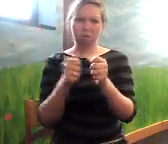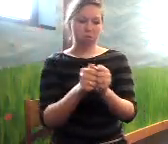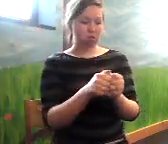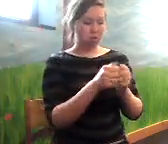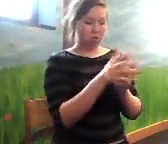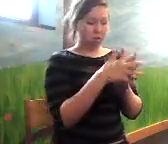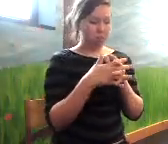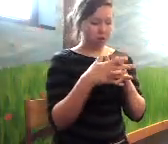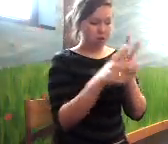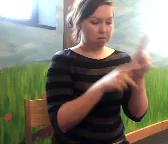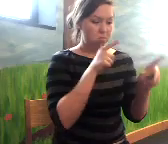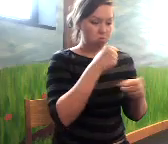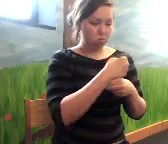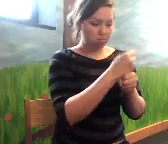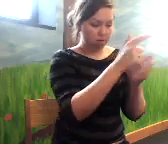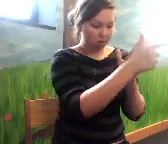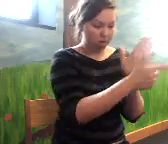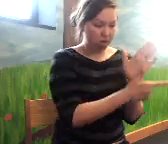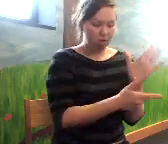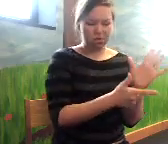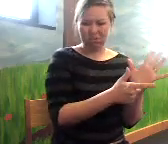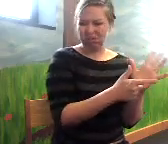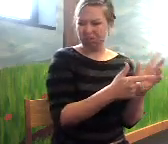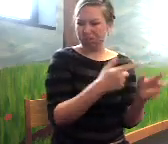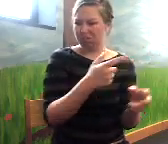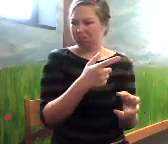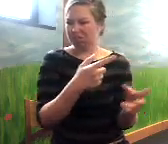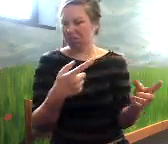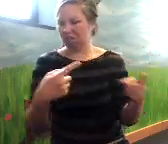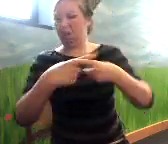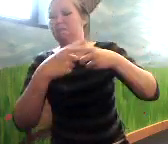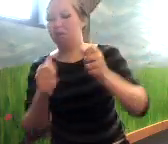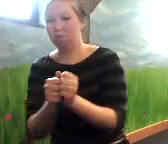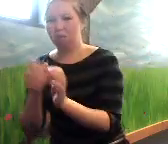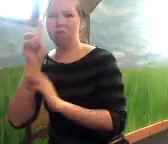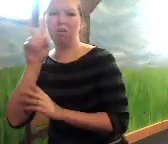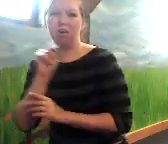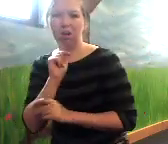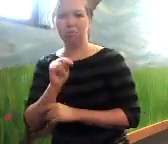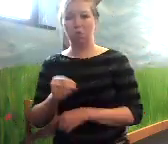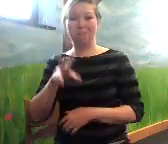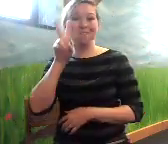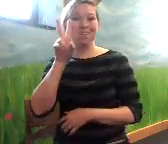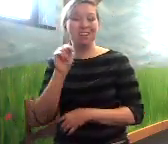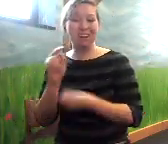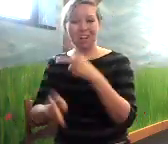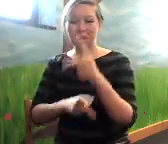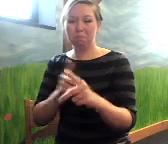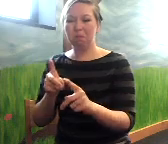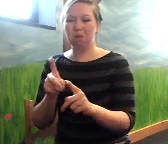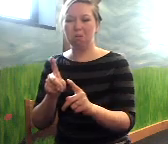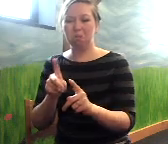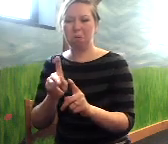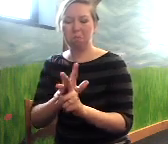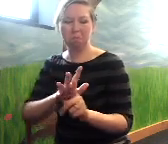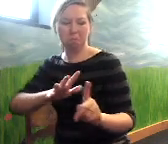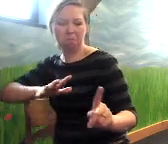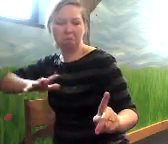1 begins from 46 to 54, so 1946 to 1954. It is what I call